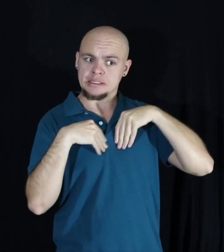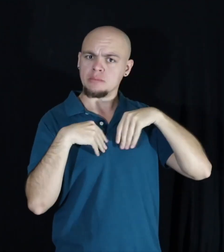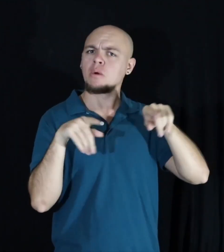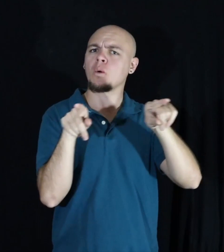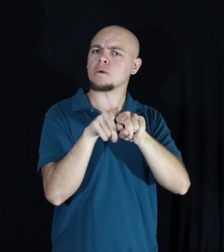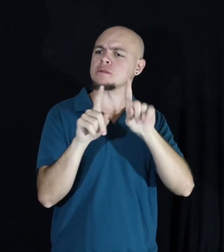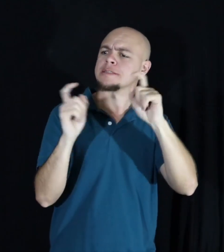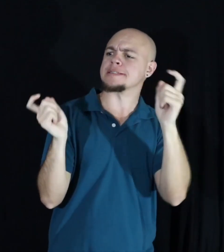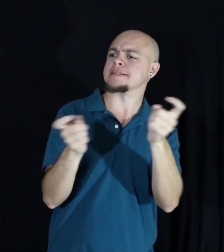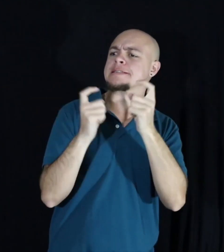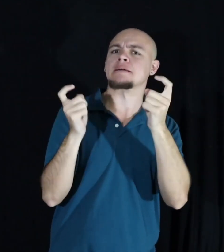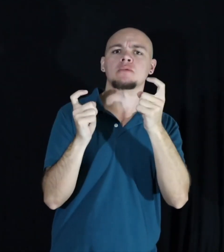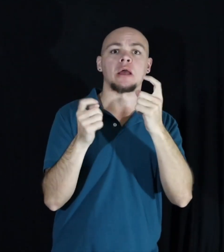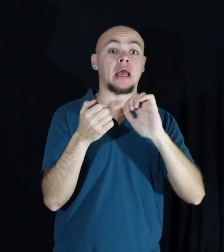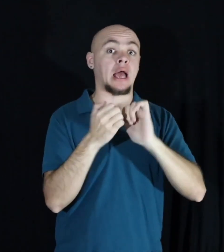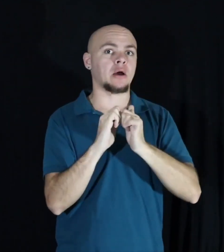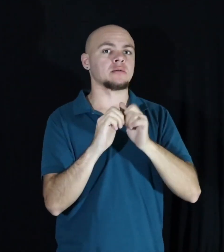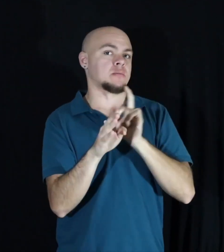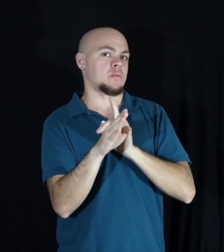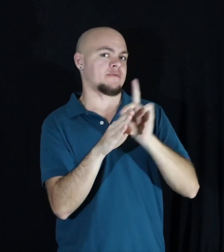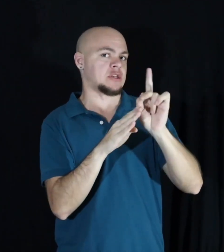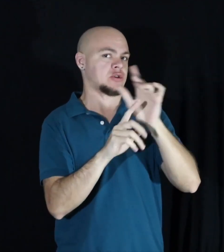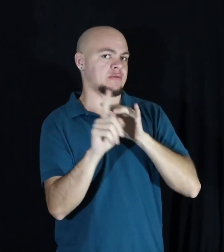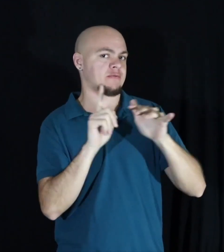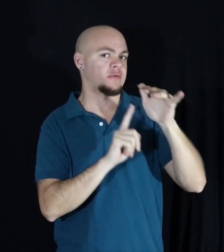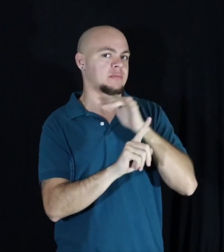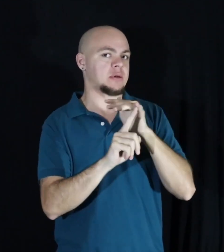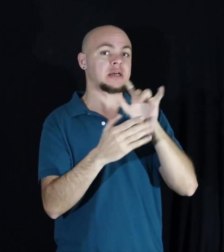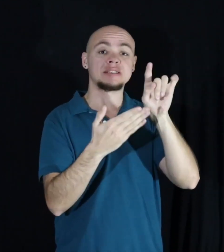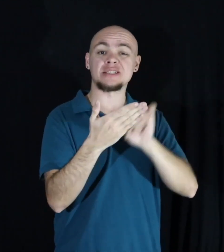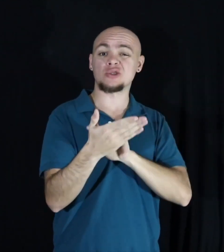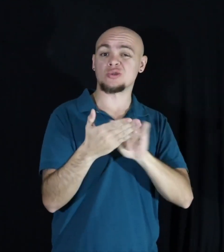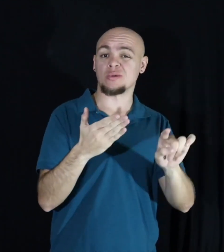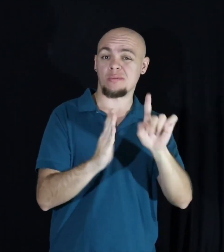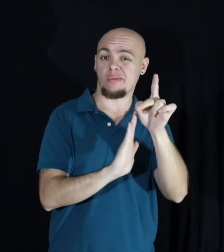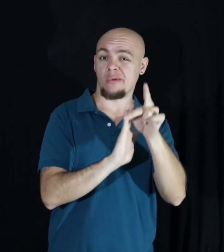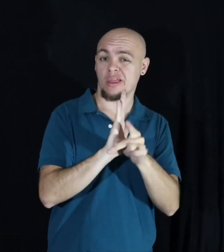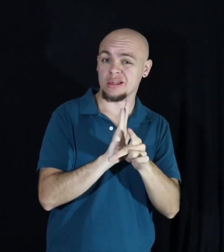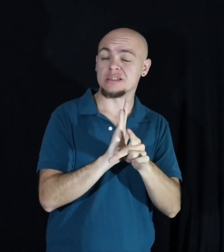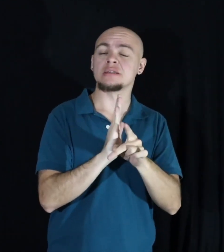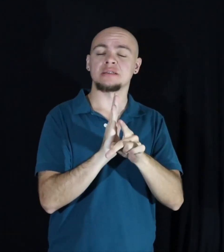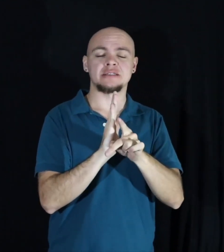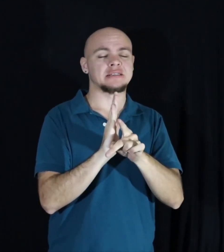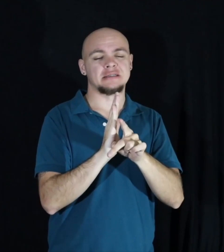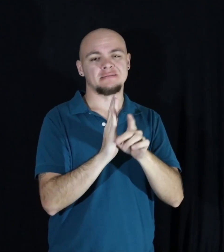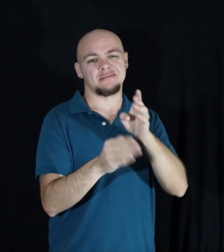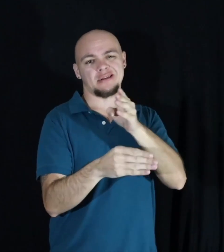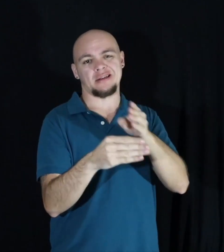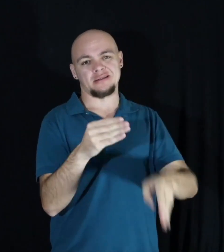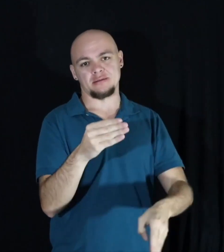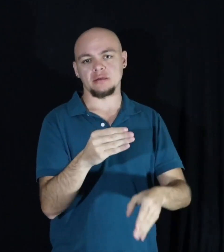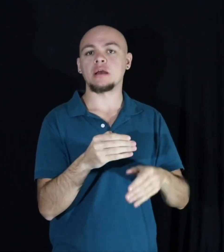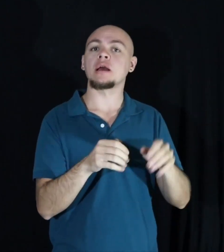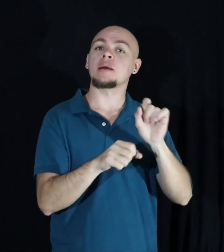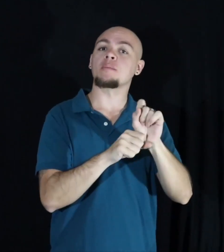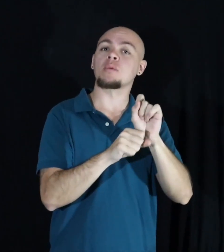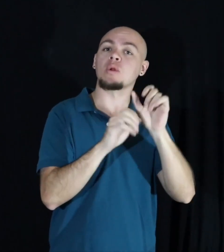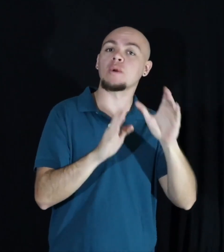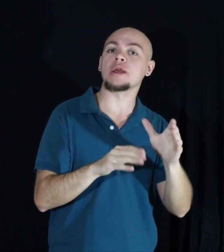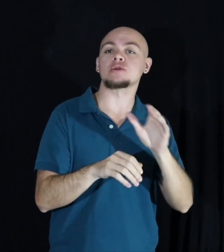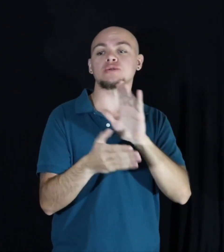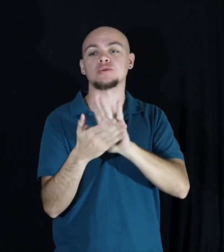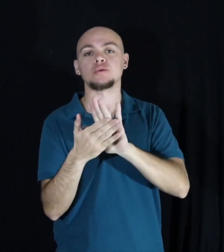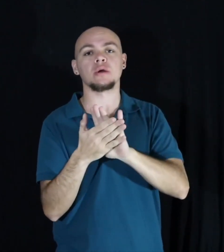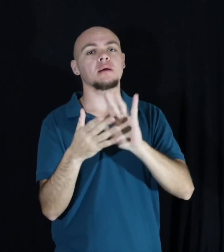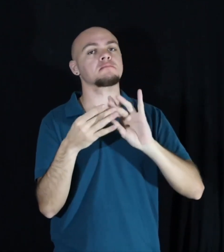by professional environments. We want to see the end of discriminatory policies and instead push employers and schools to implement a